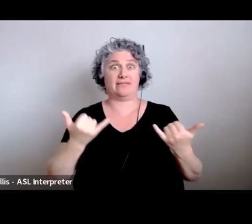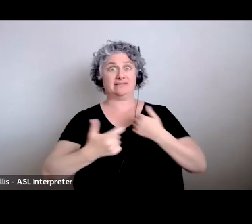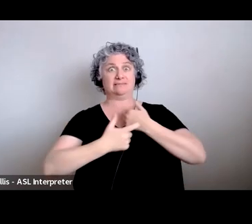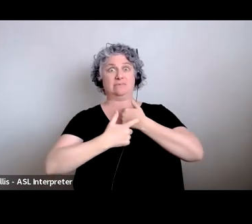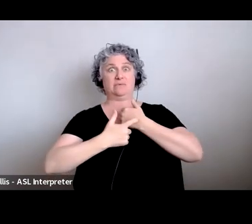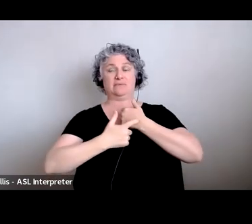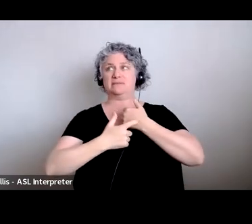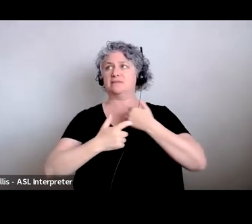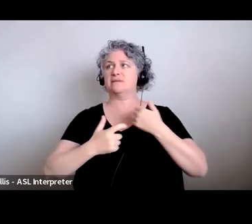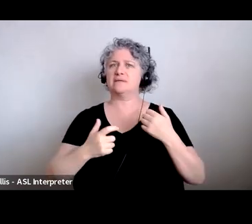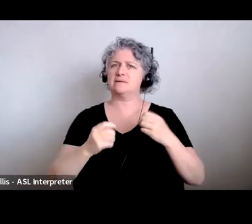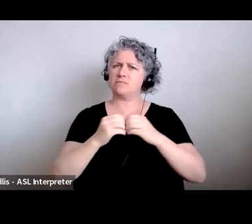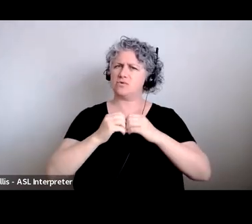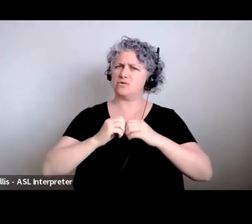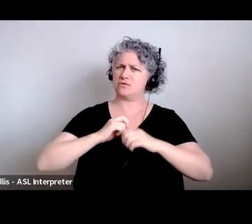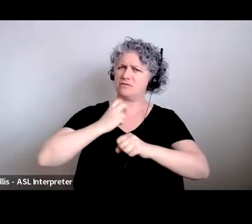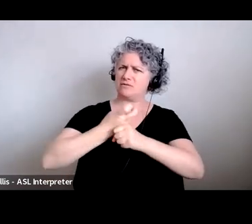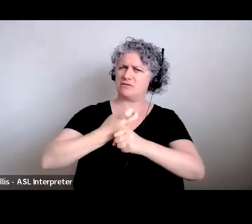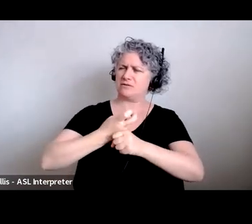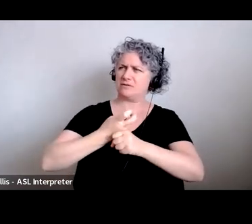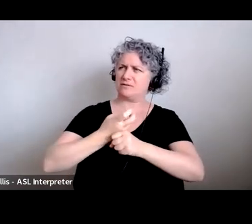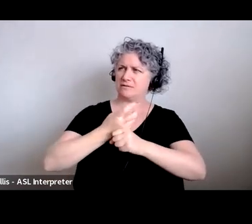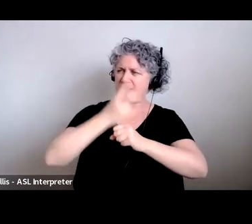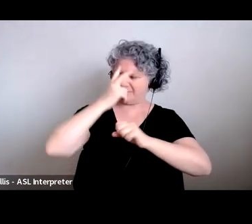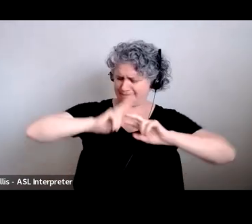asking. And I think that